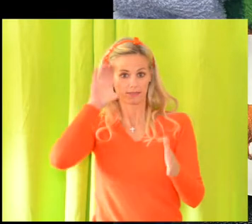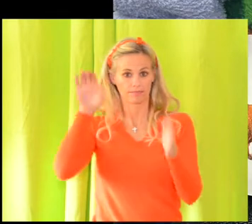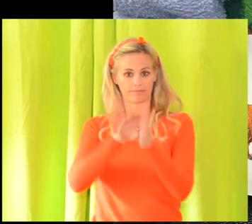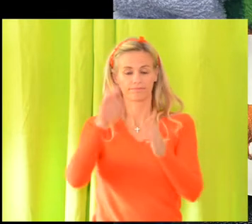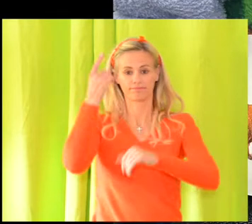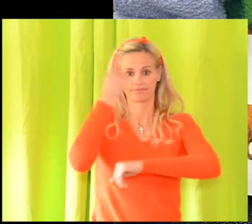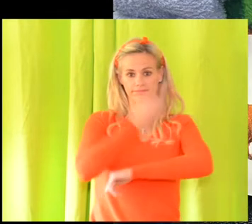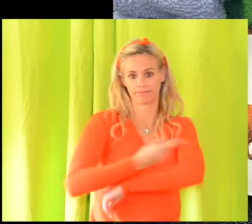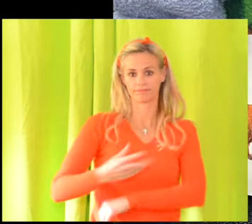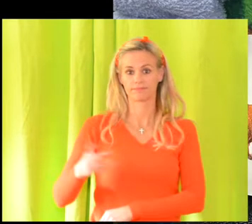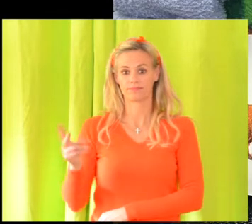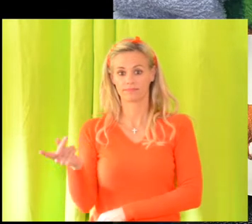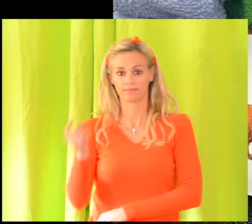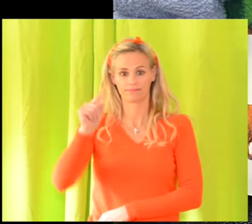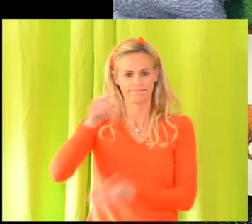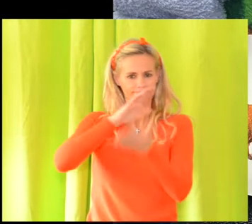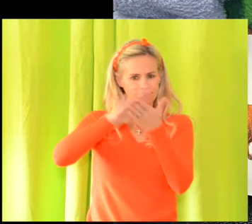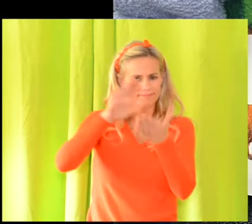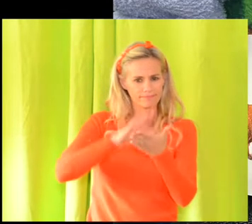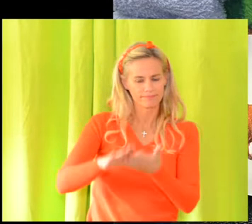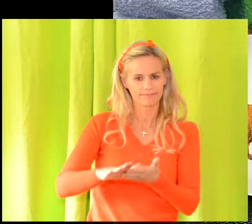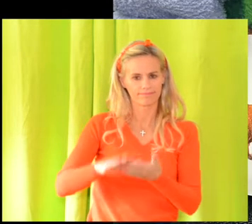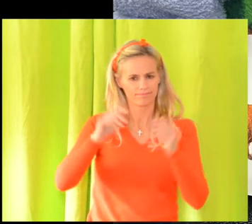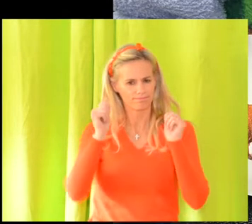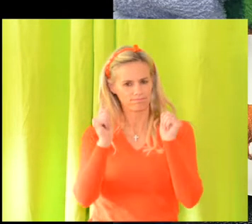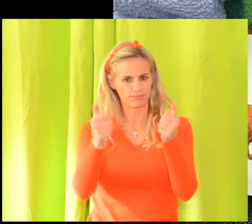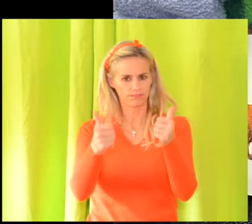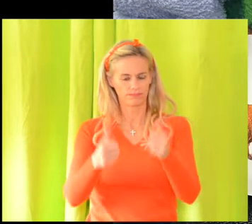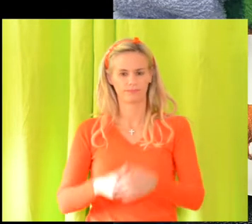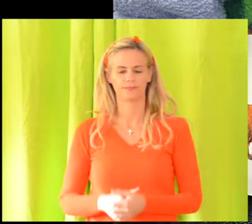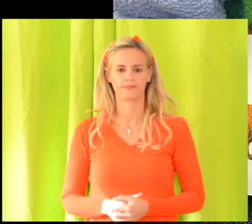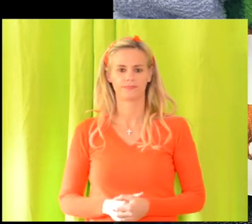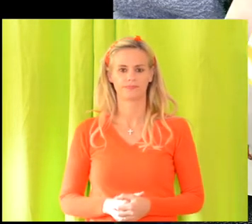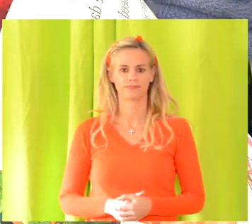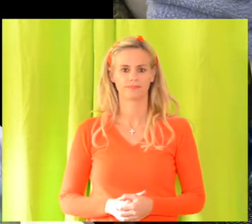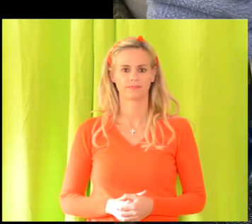day. Dogs need grooming right away.